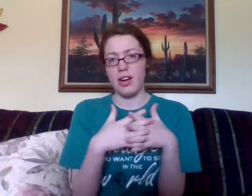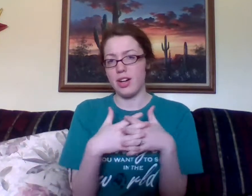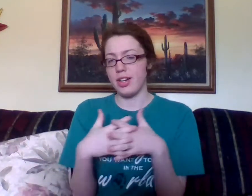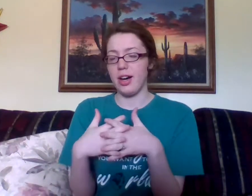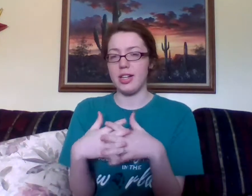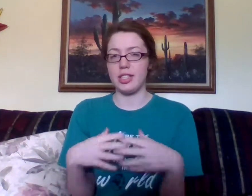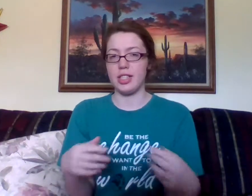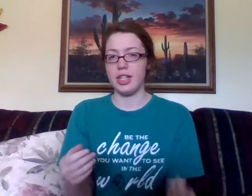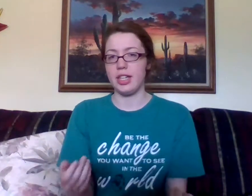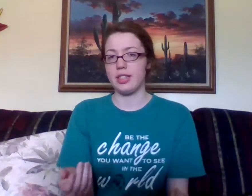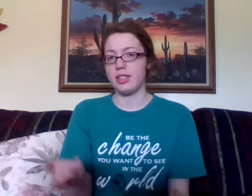America, honestly,